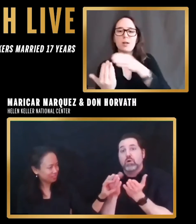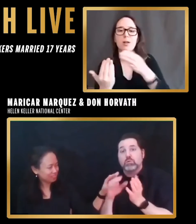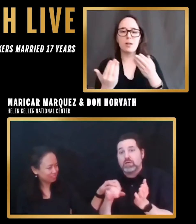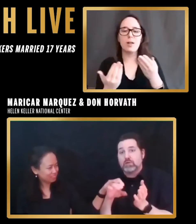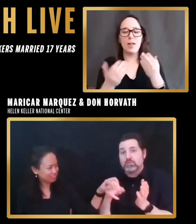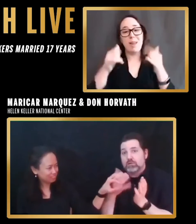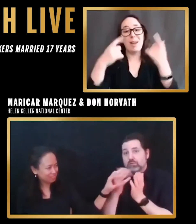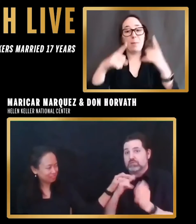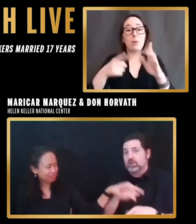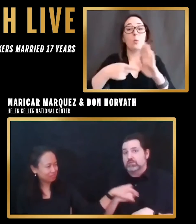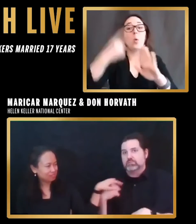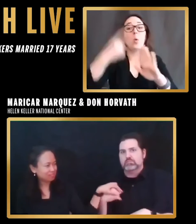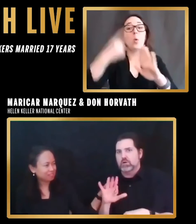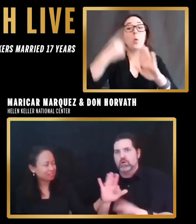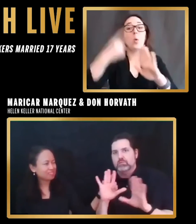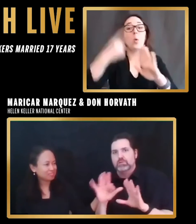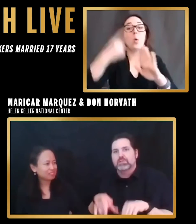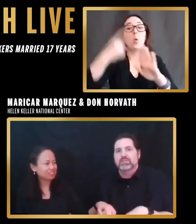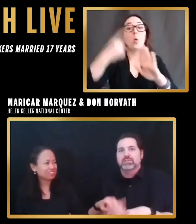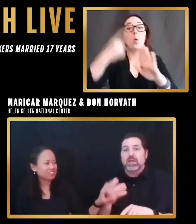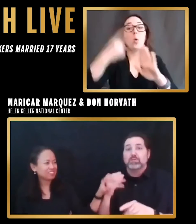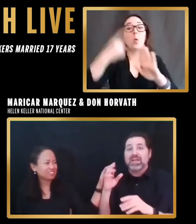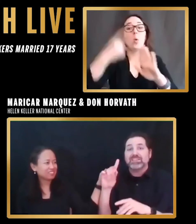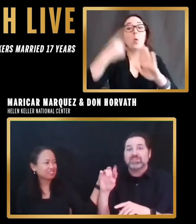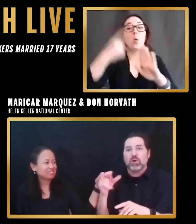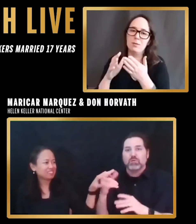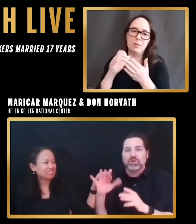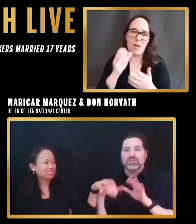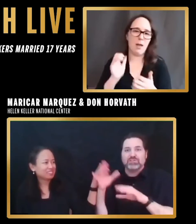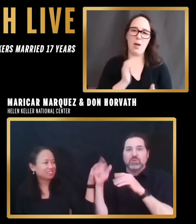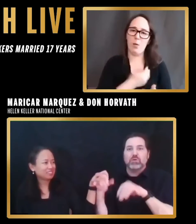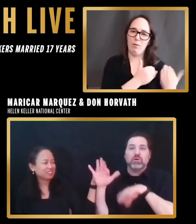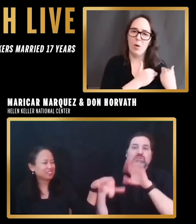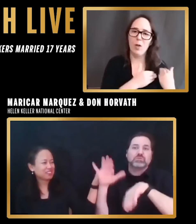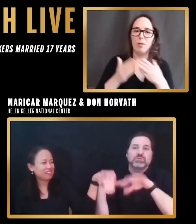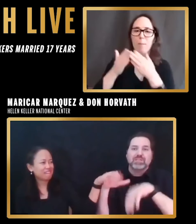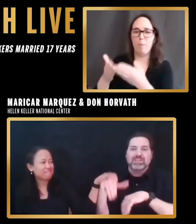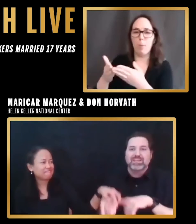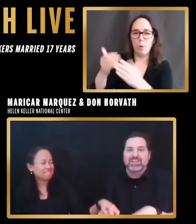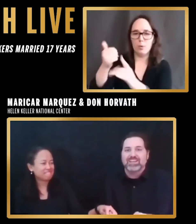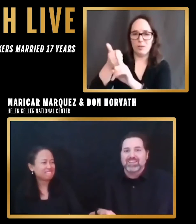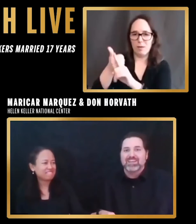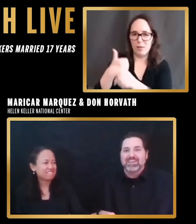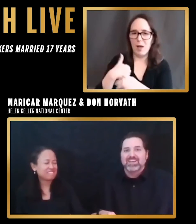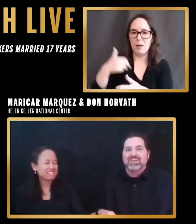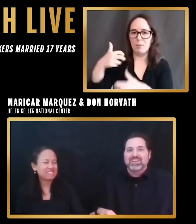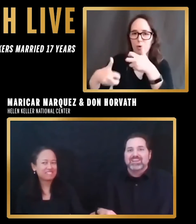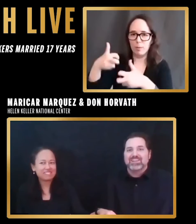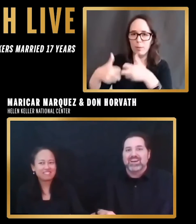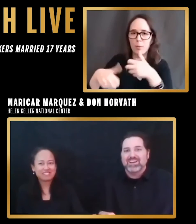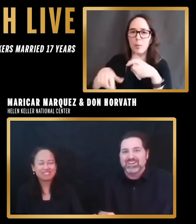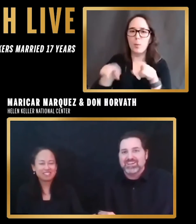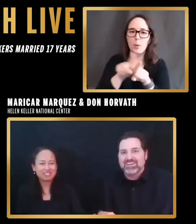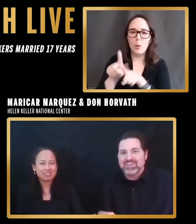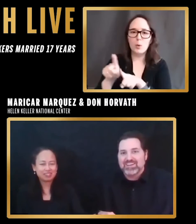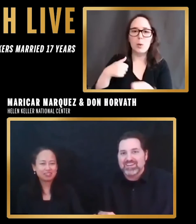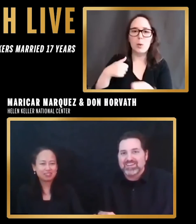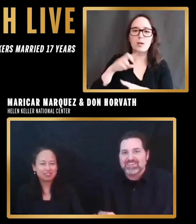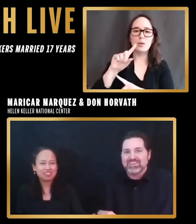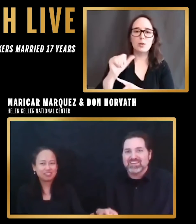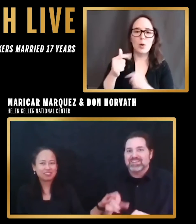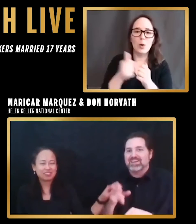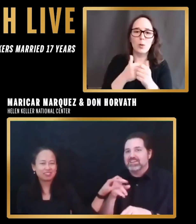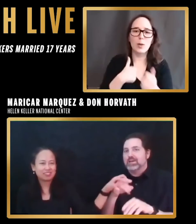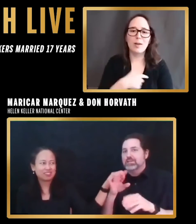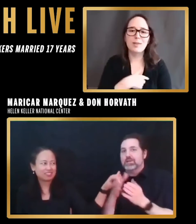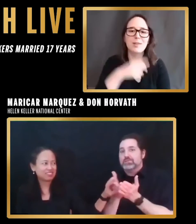faulty boat. That wasn't us. No. And we had the dog with us. So sure, Don. Blame it on the boat. Blame it on the boat.